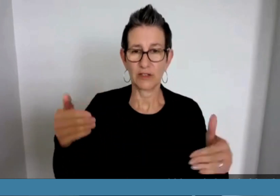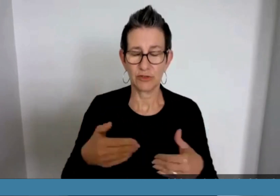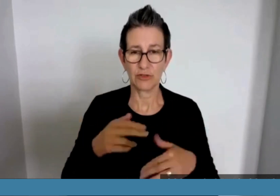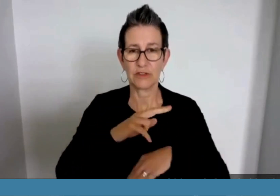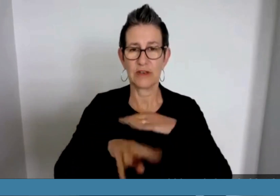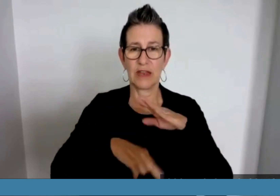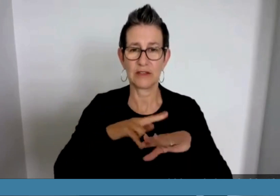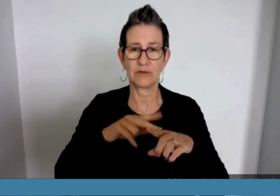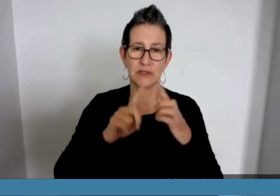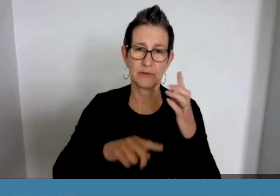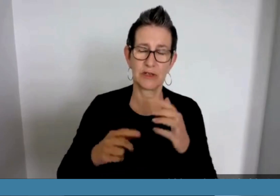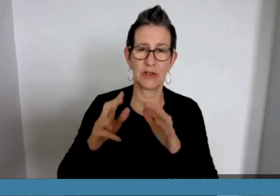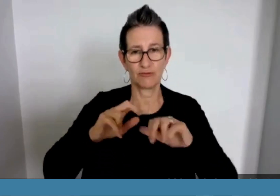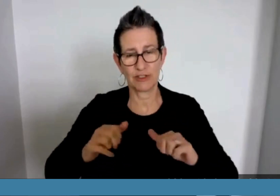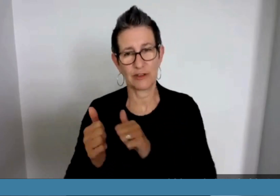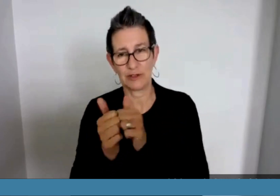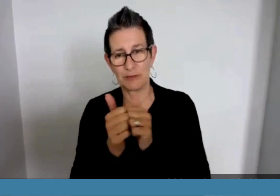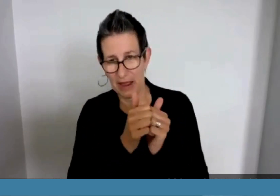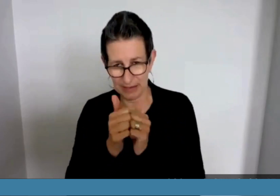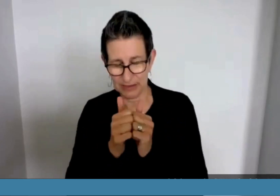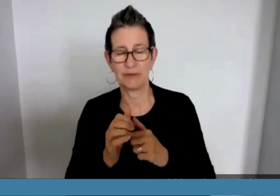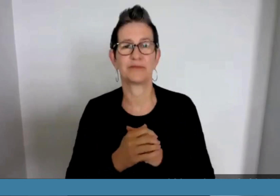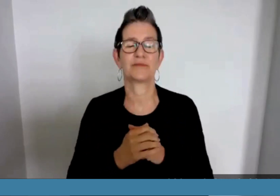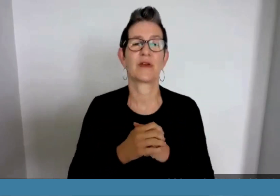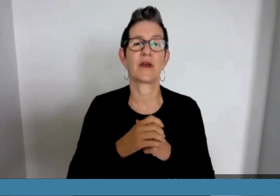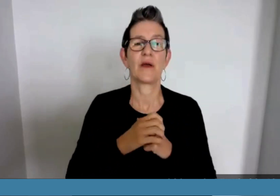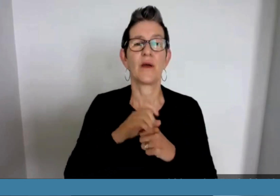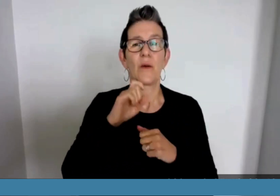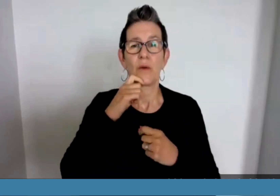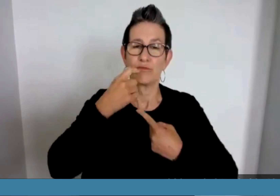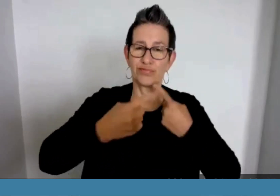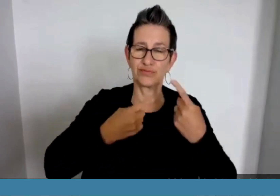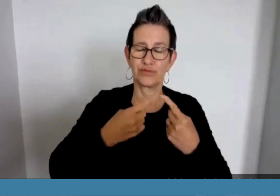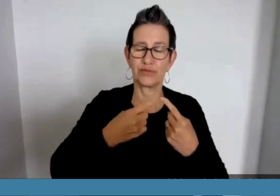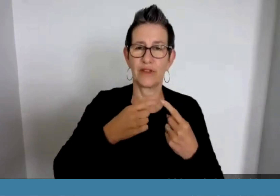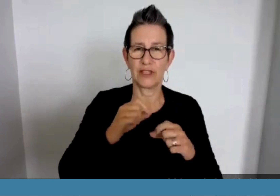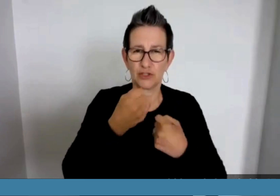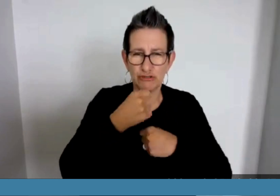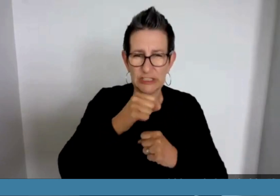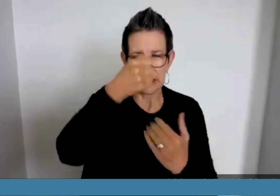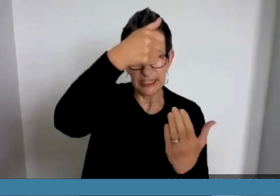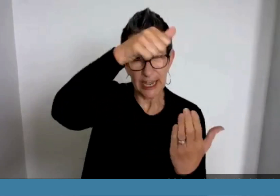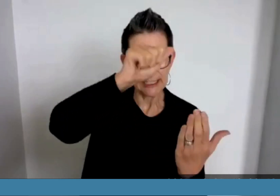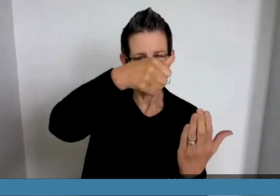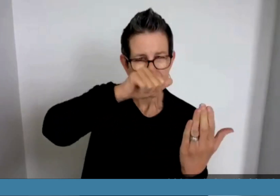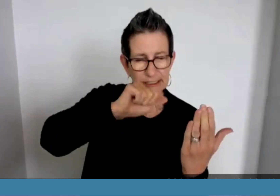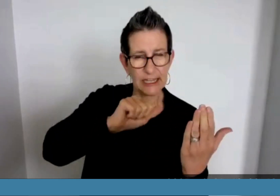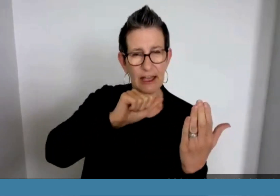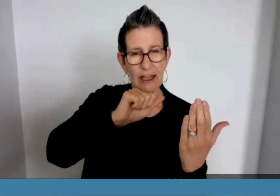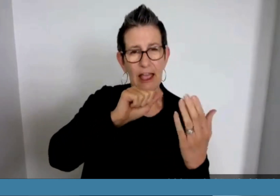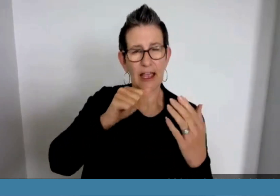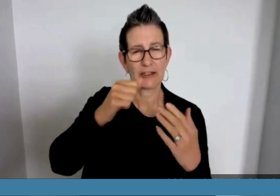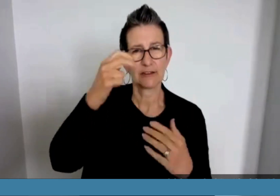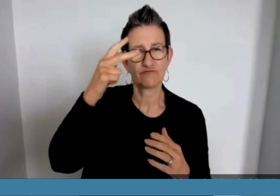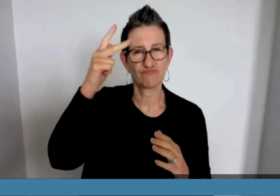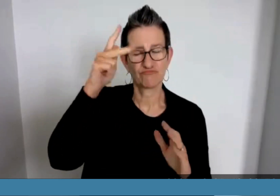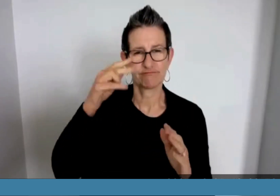Partnership, highlight our strategic agenda and guiding principles, and emphasise